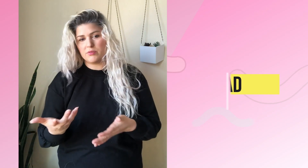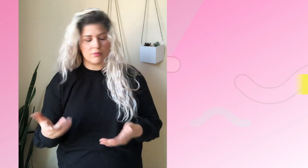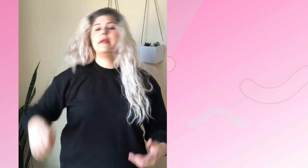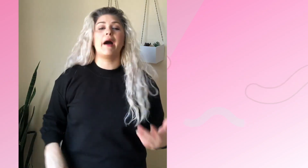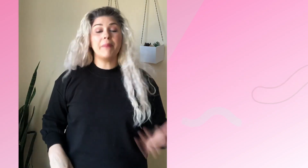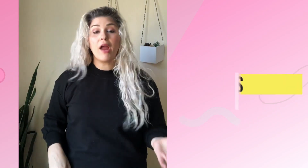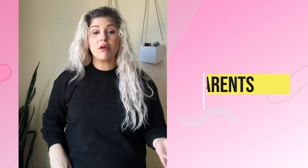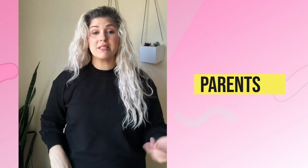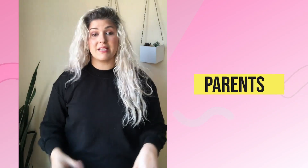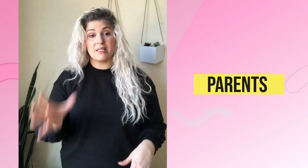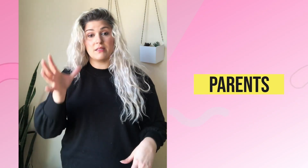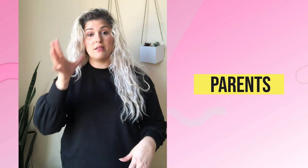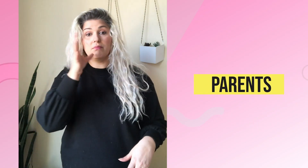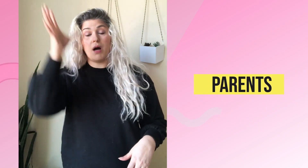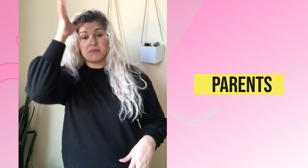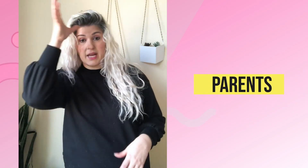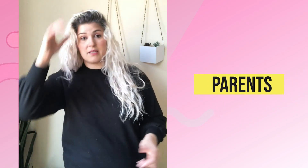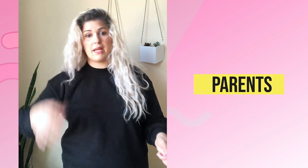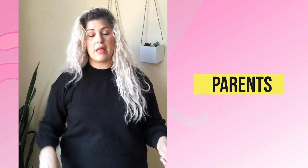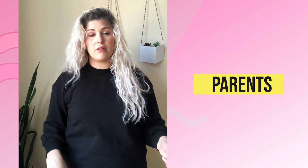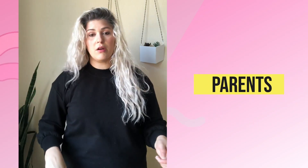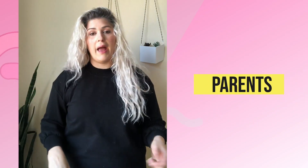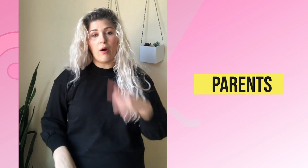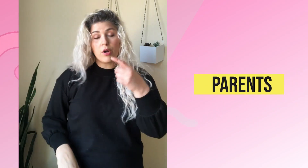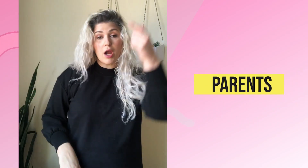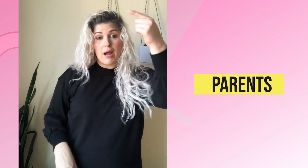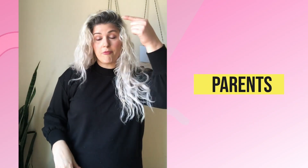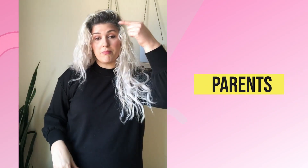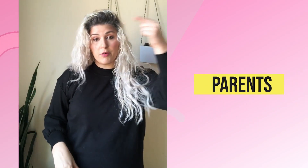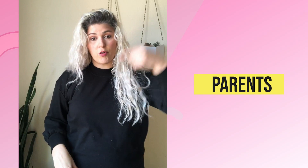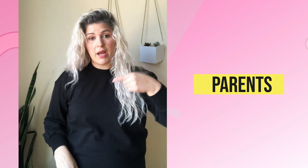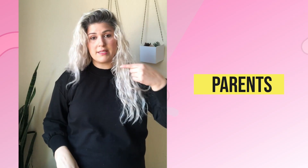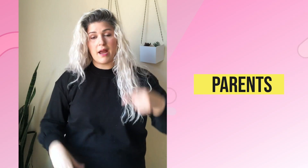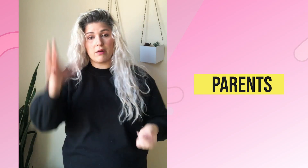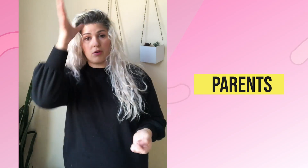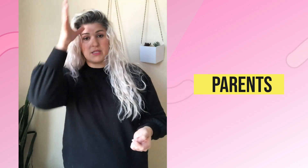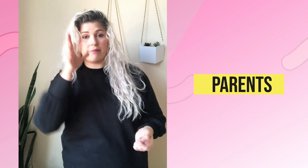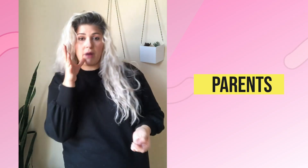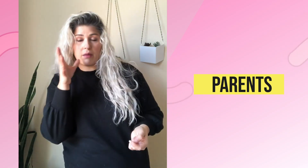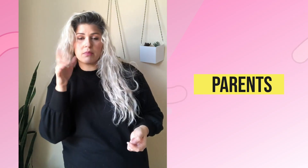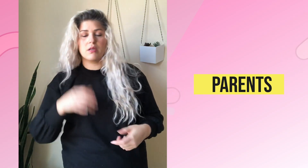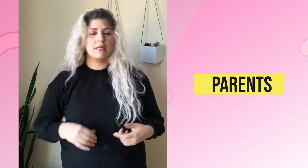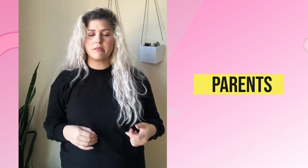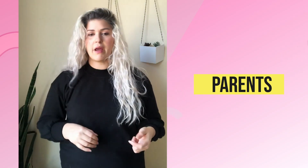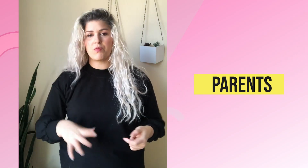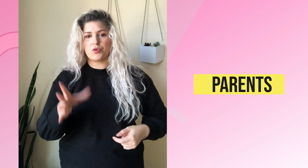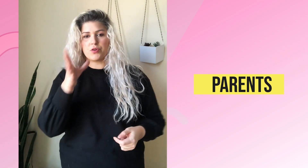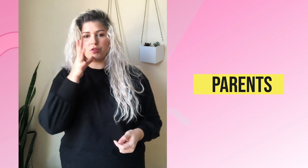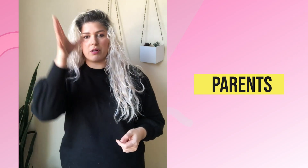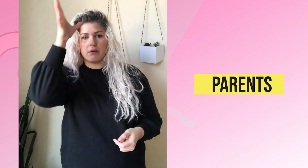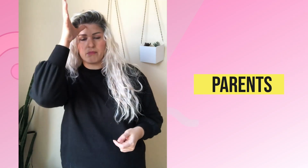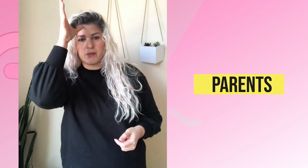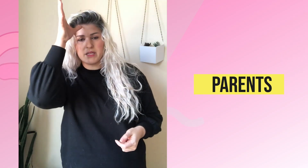want to use. Now, parents is mom, dad together, or you can come from your forehead down and go dad, mom. Doesn't matter which